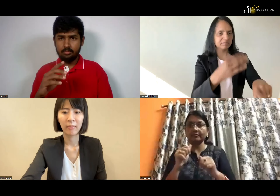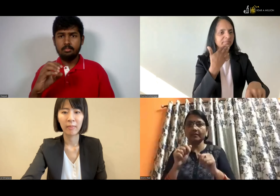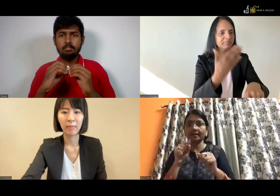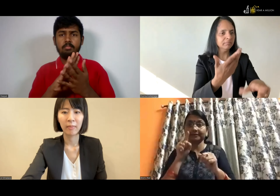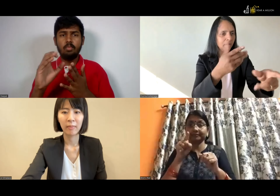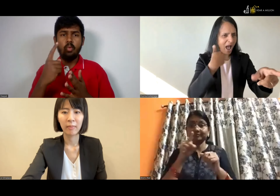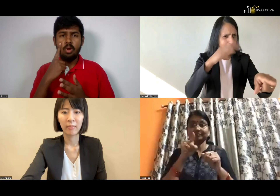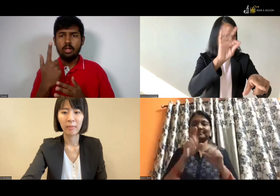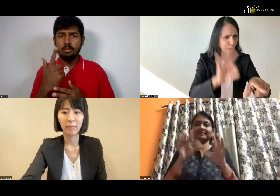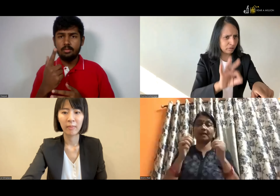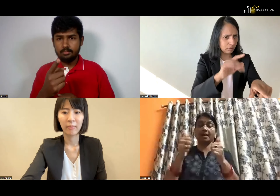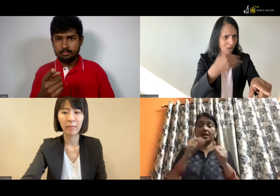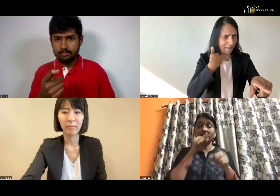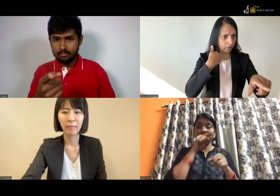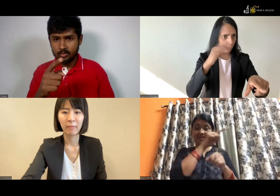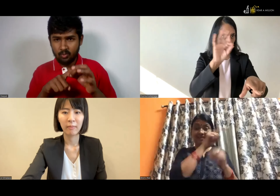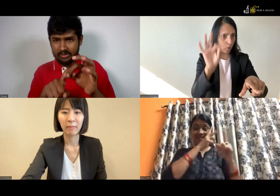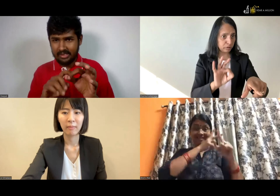Yes, so what was your question, Willie?